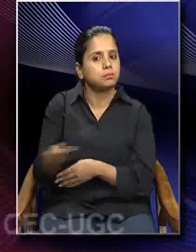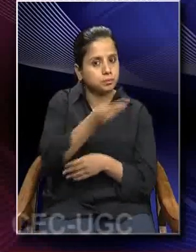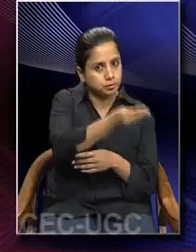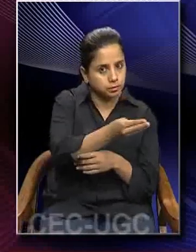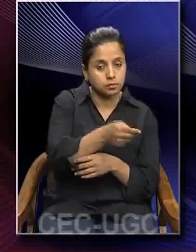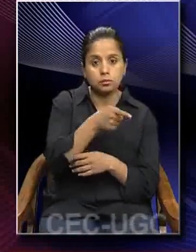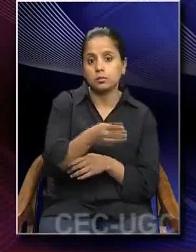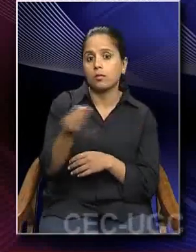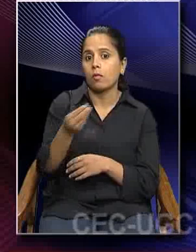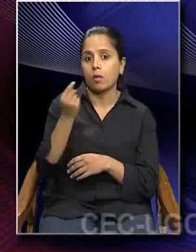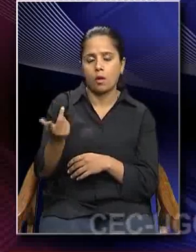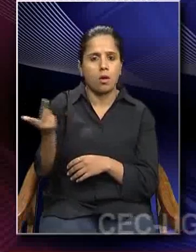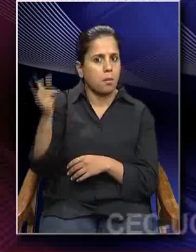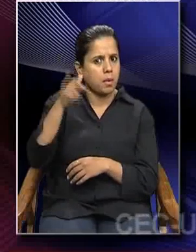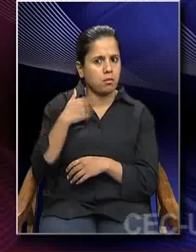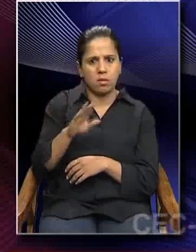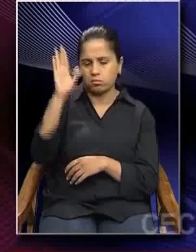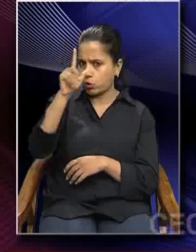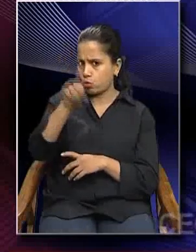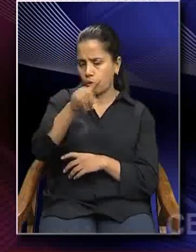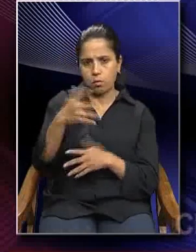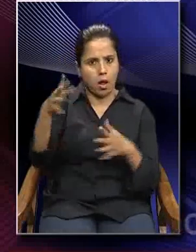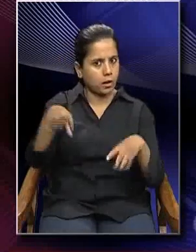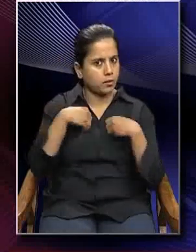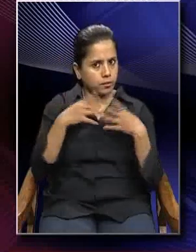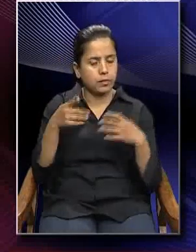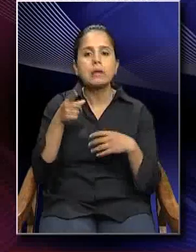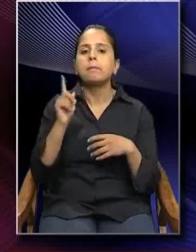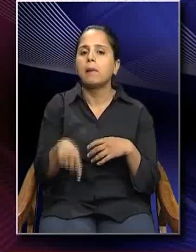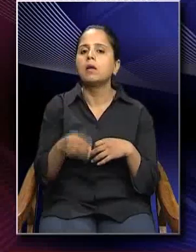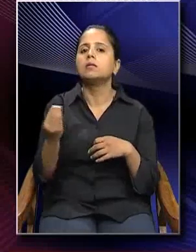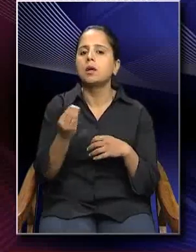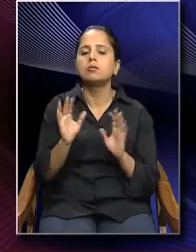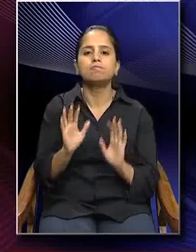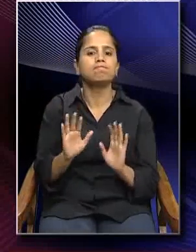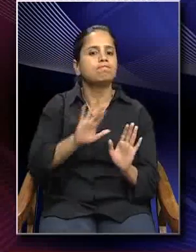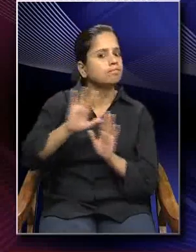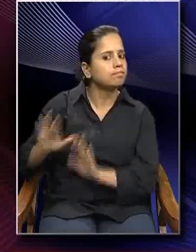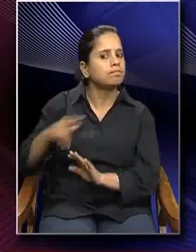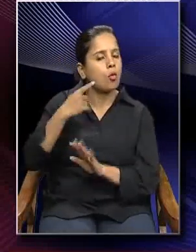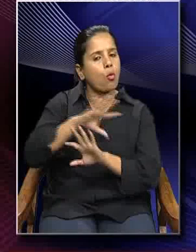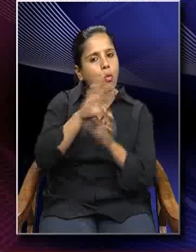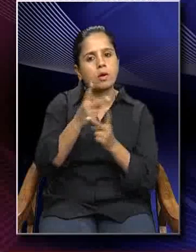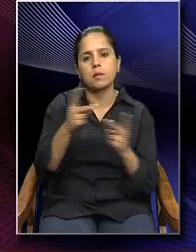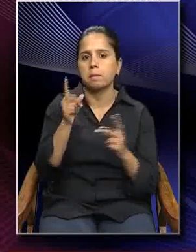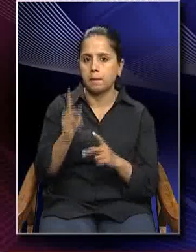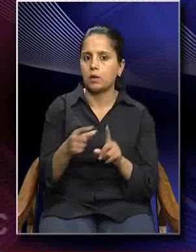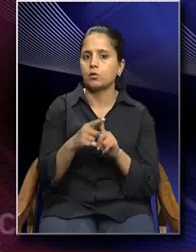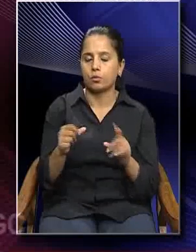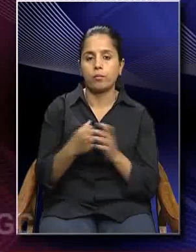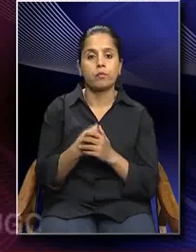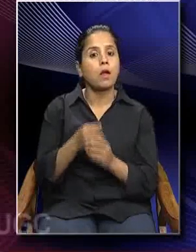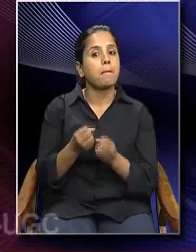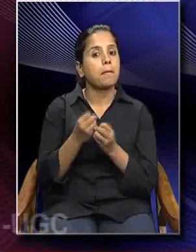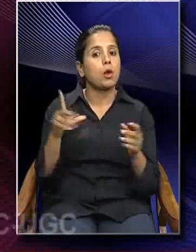such objectionable situations had to be avoided at all the costs. Most of